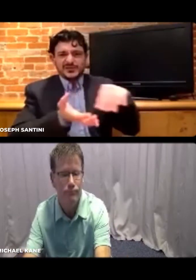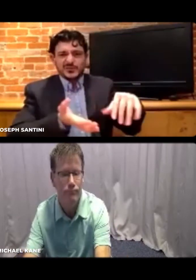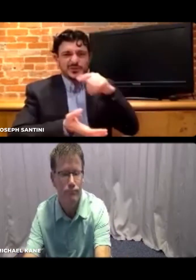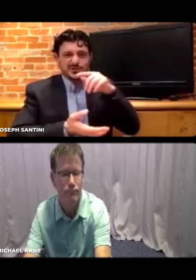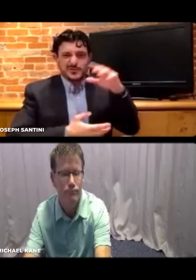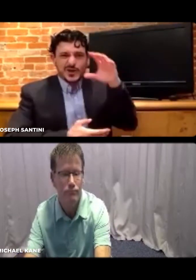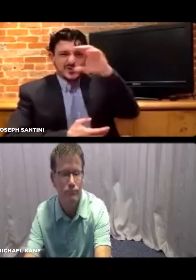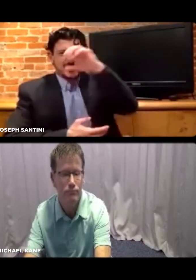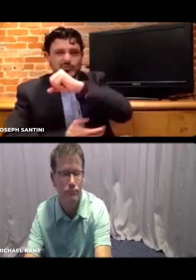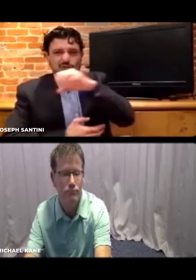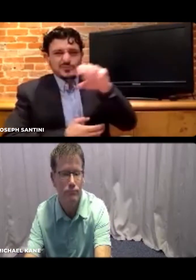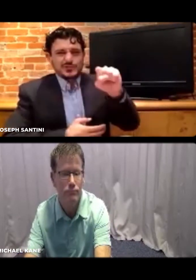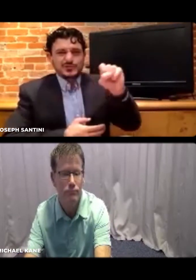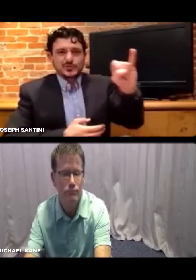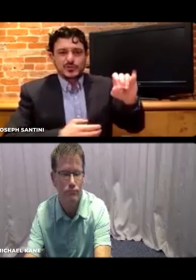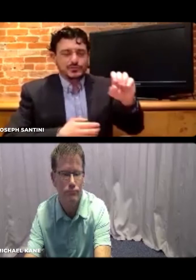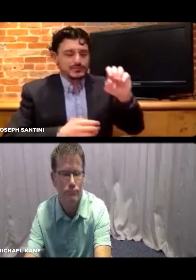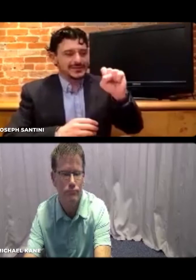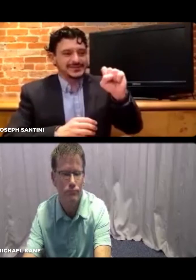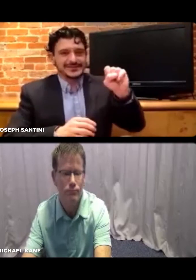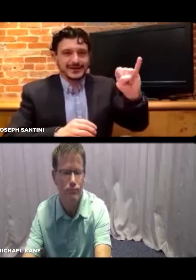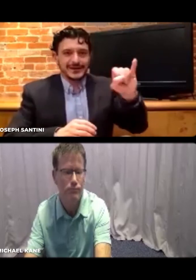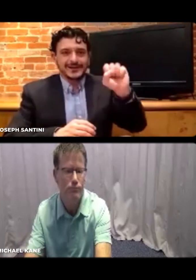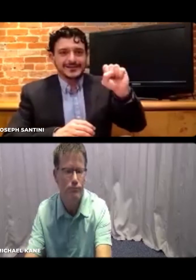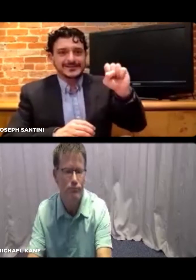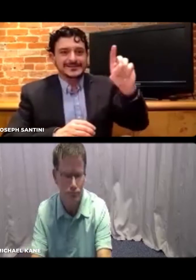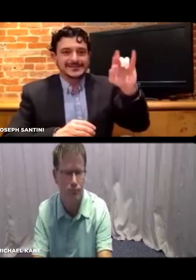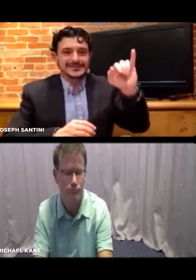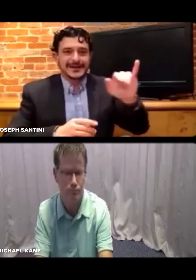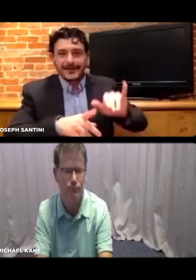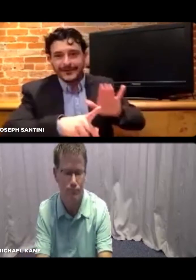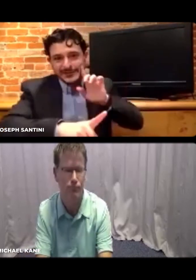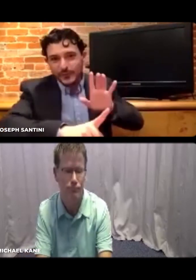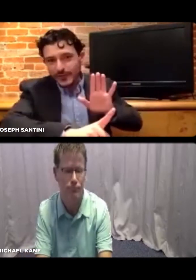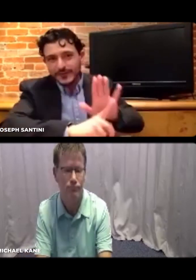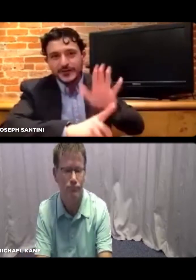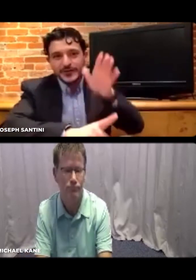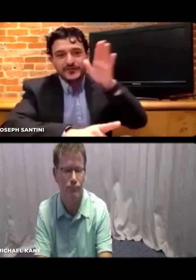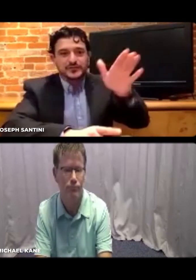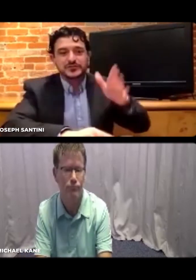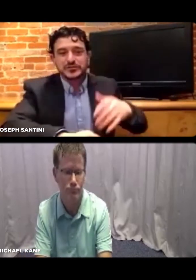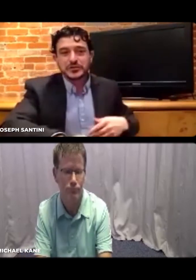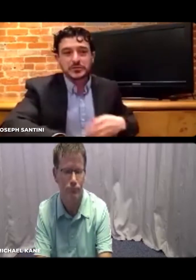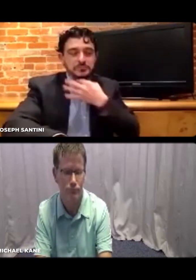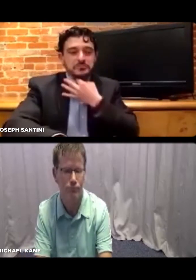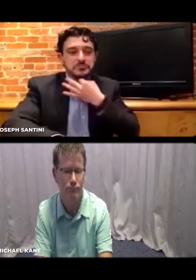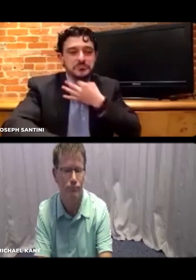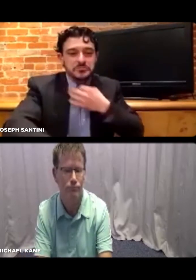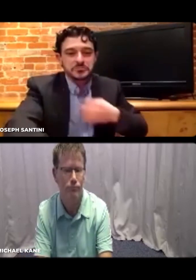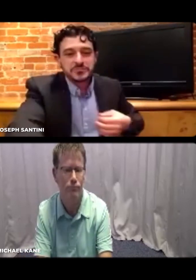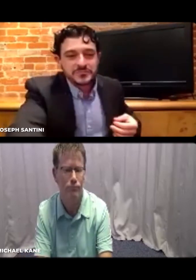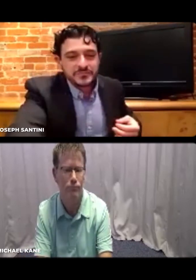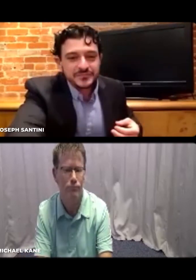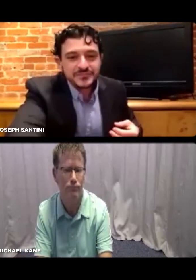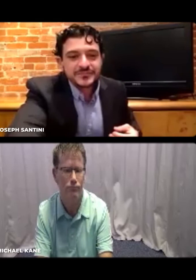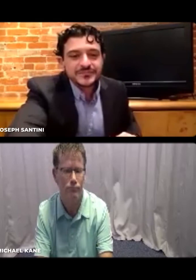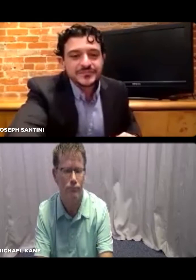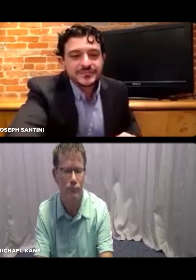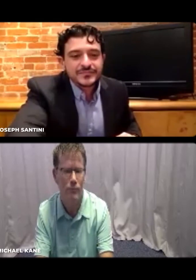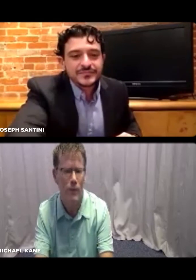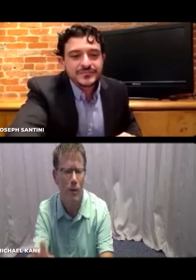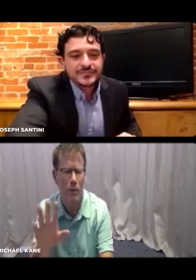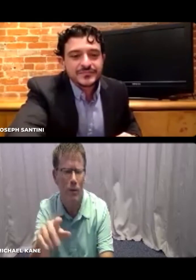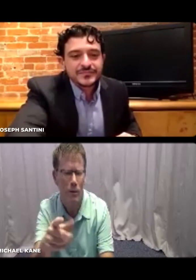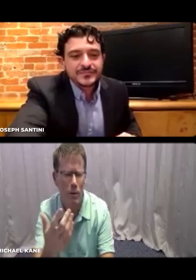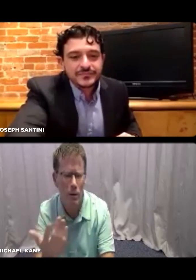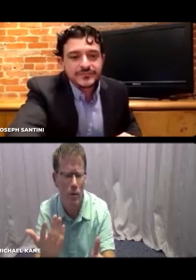income, SSI? There's a lot of confusion between the SSDI and the SSI sometimes with students and what